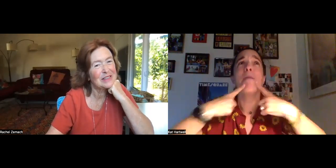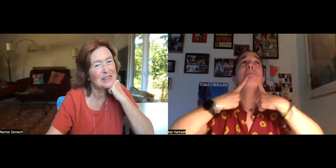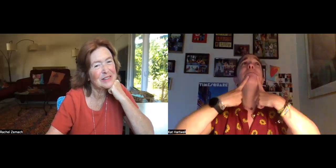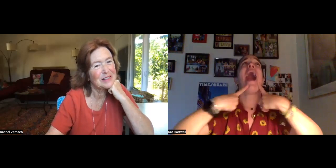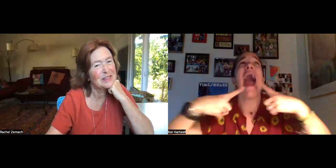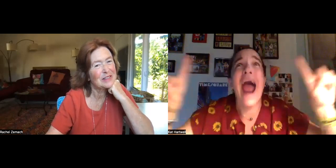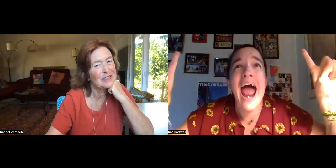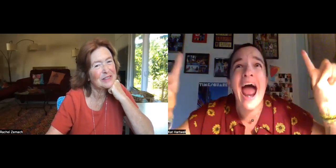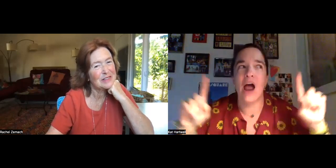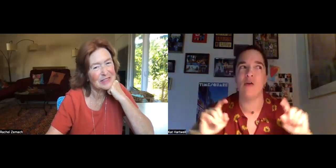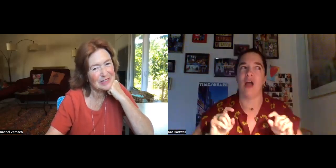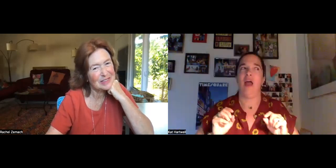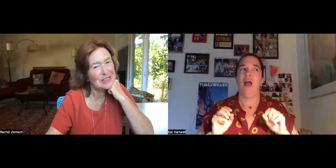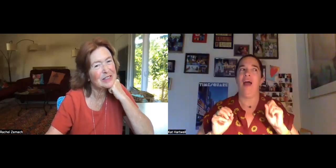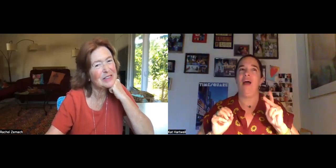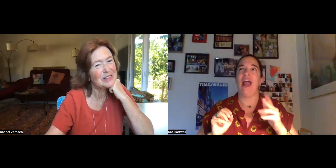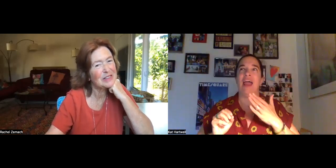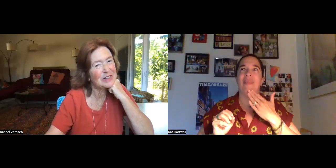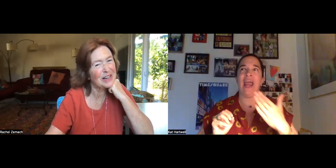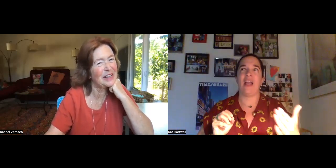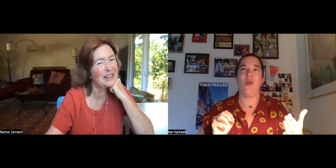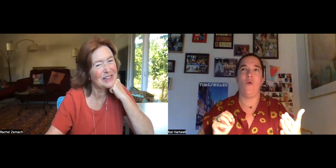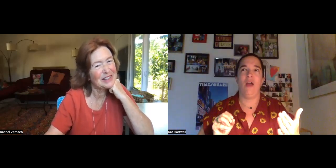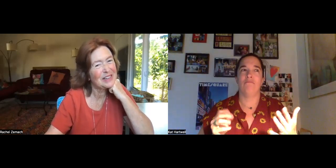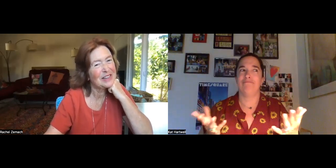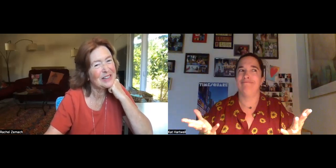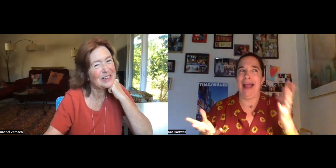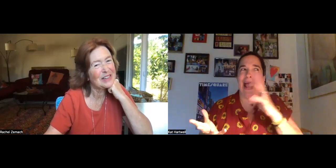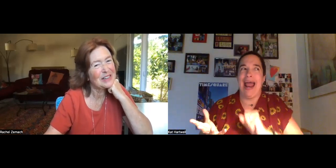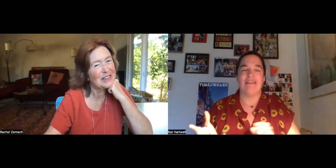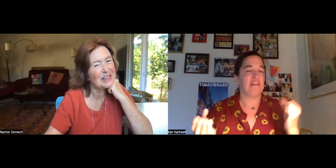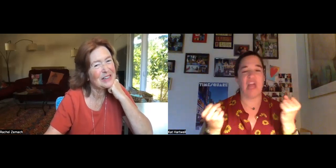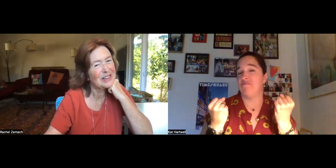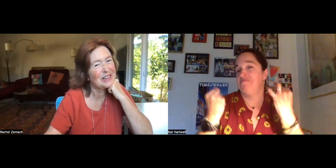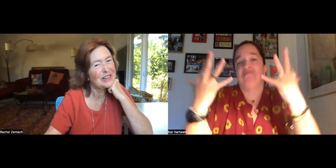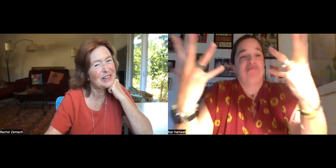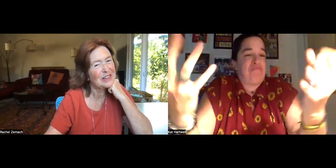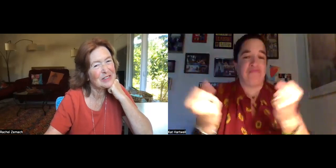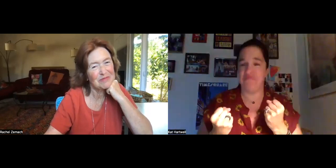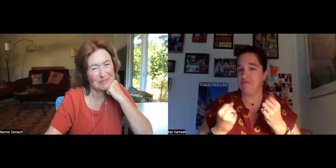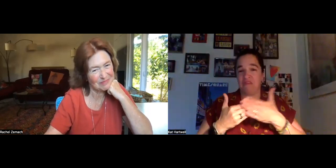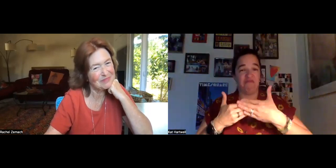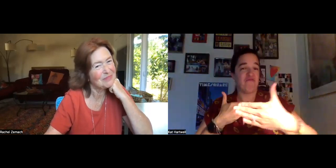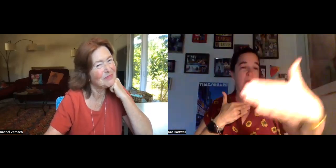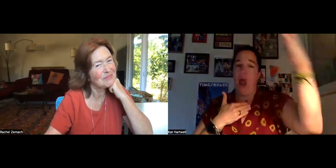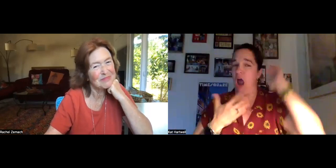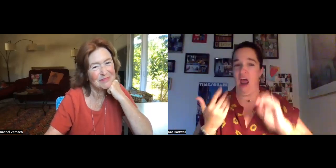ASL. I was like, okay, thank you. I got them from my